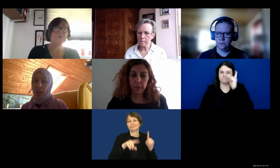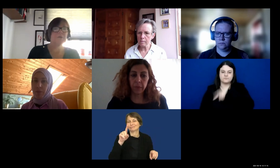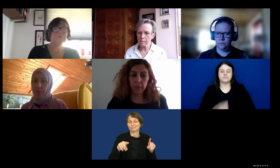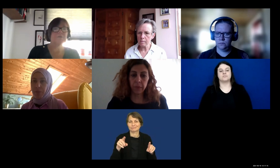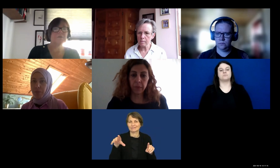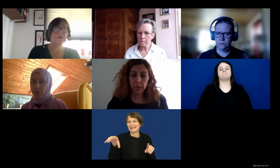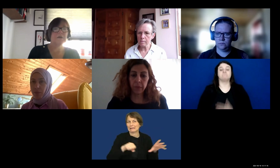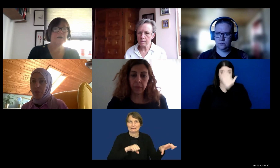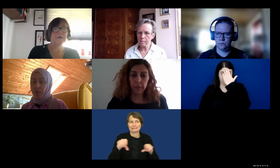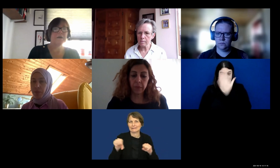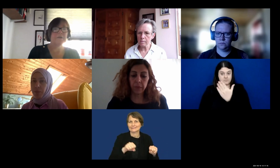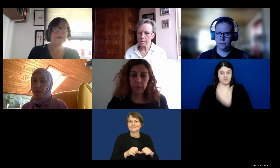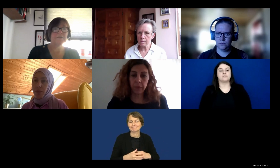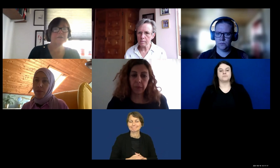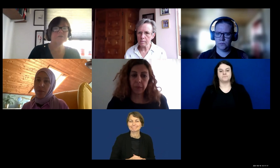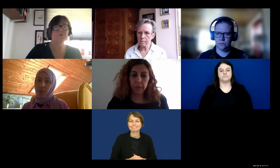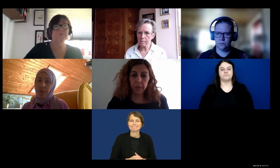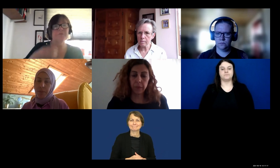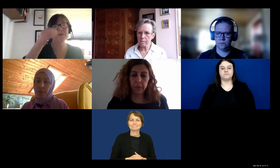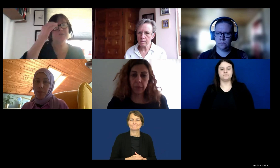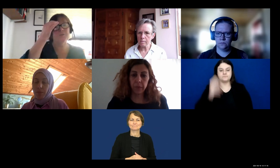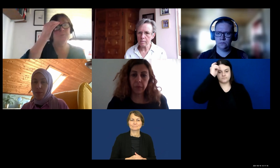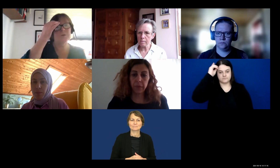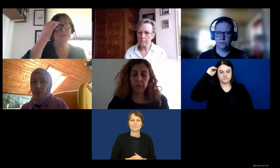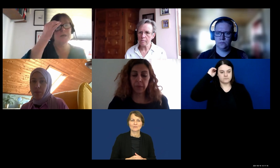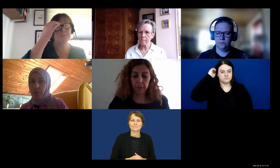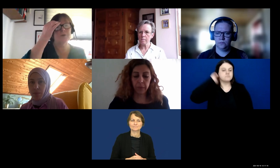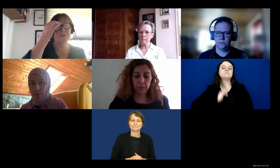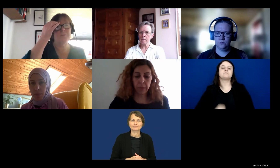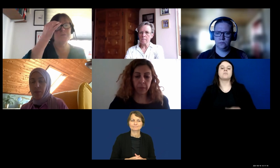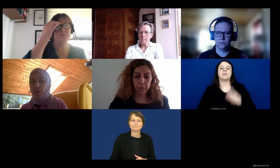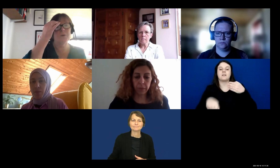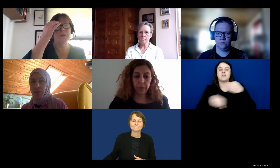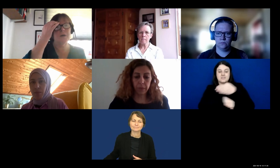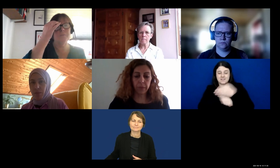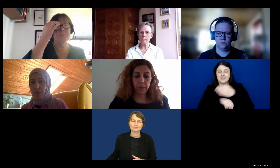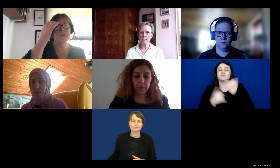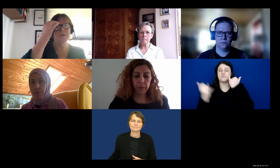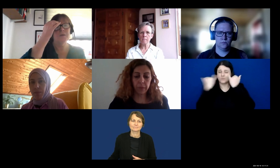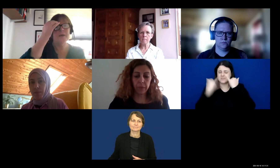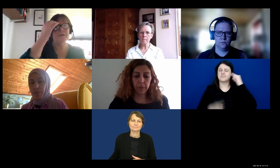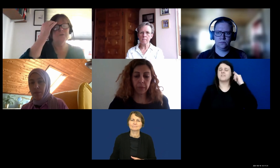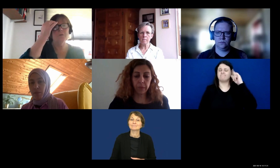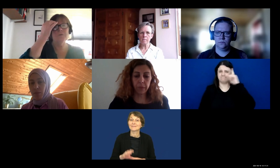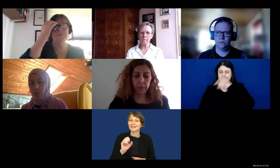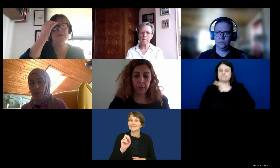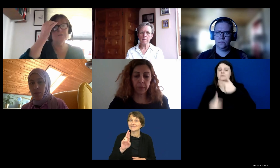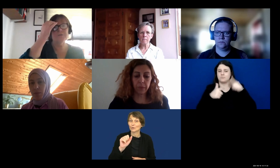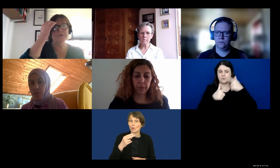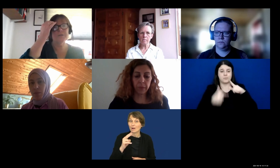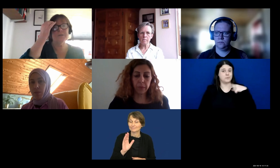Thank you. Yes, I mean, access to information was a problem for I think in all